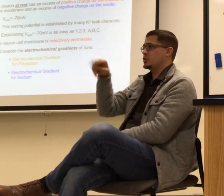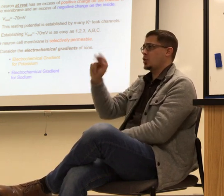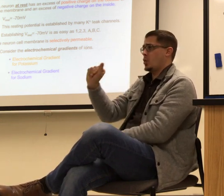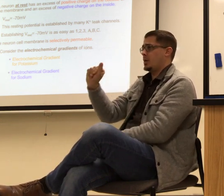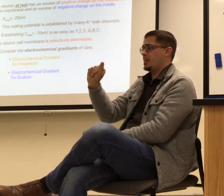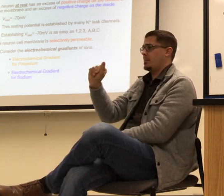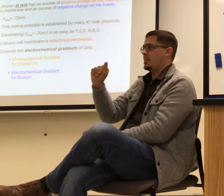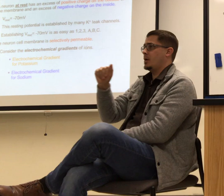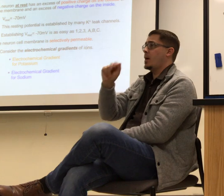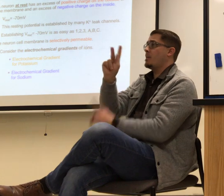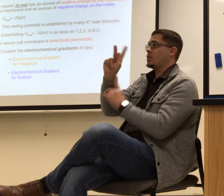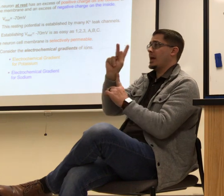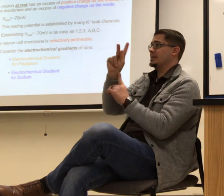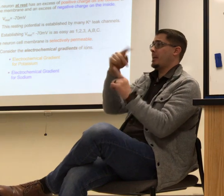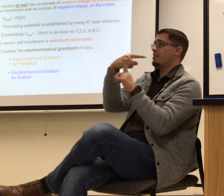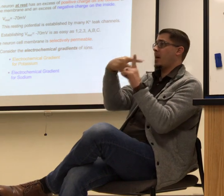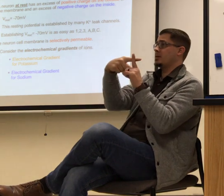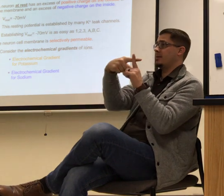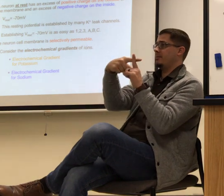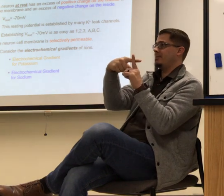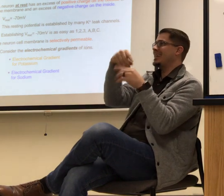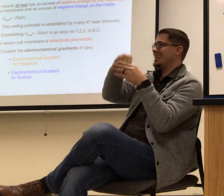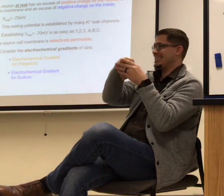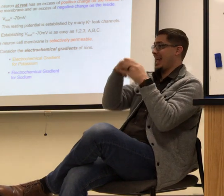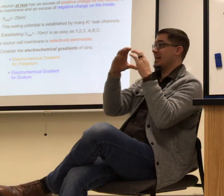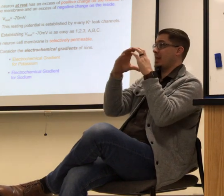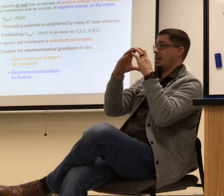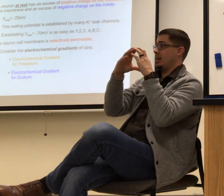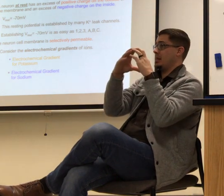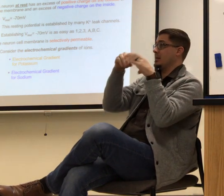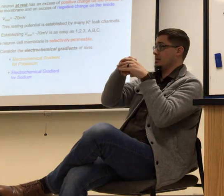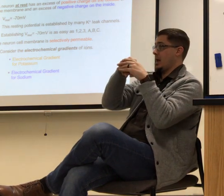potassium is a positive ion that lives inside the cell.